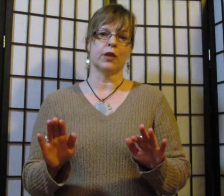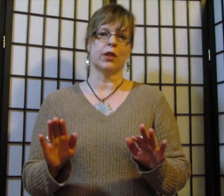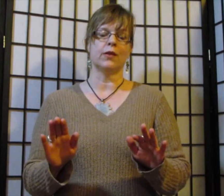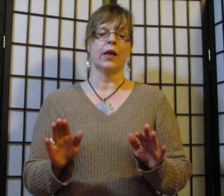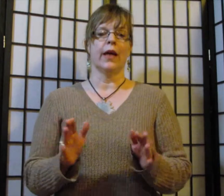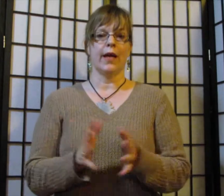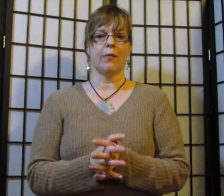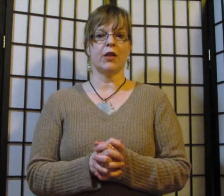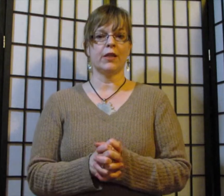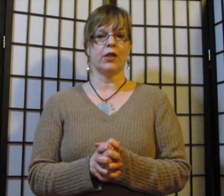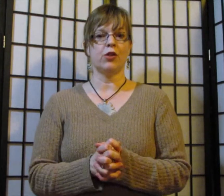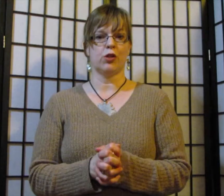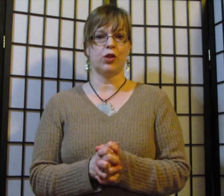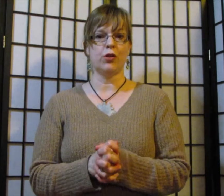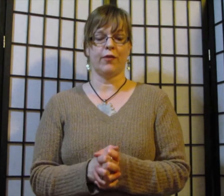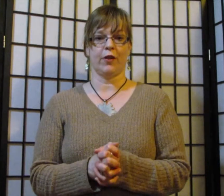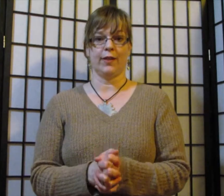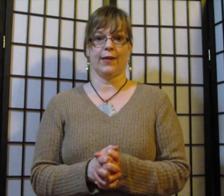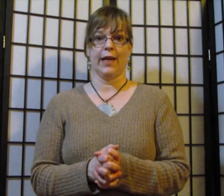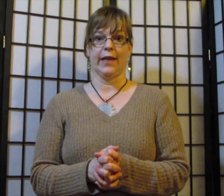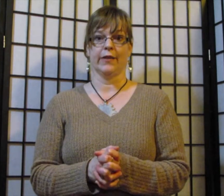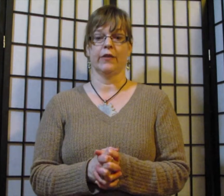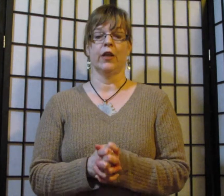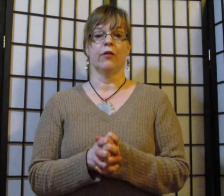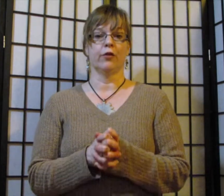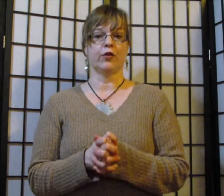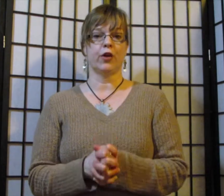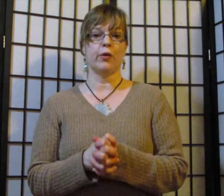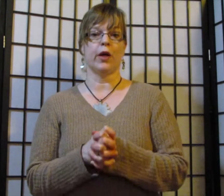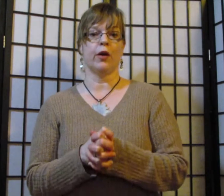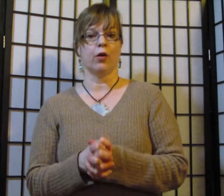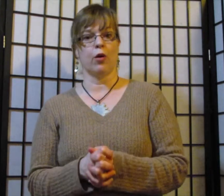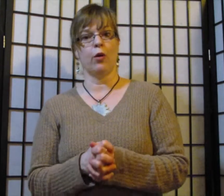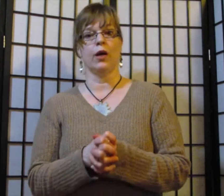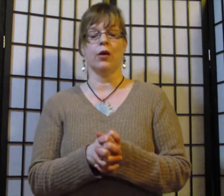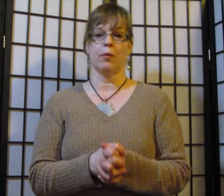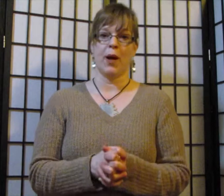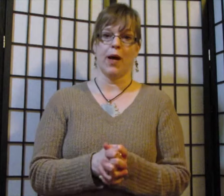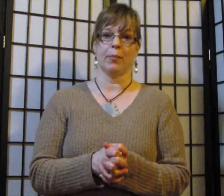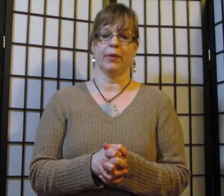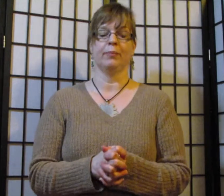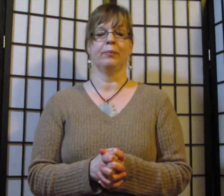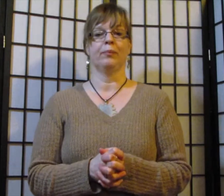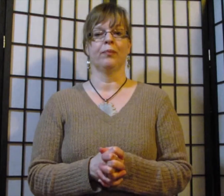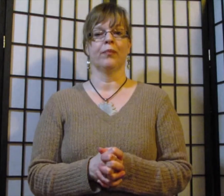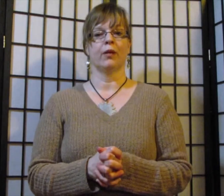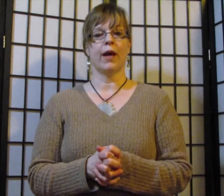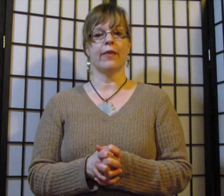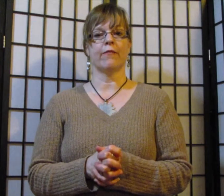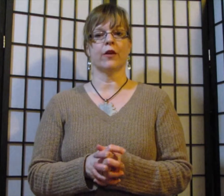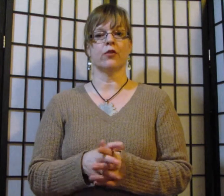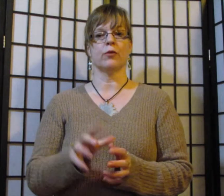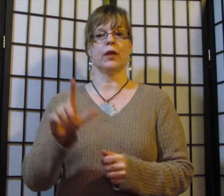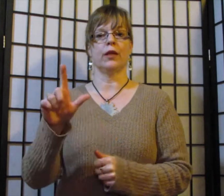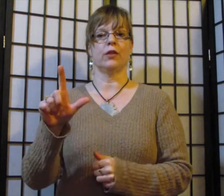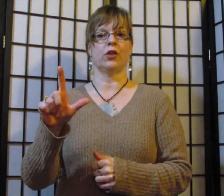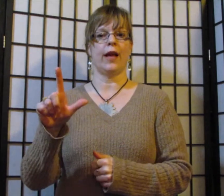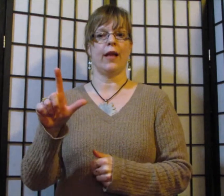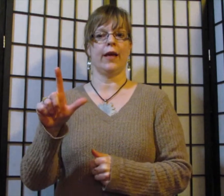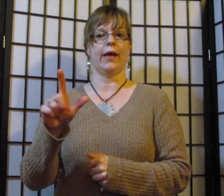words, and I'm going to teach you two different signs for soda or cola or pop. Okay, the first one is your L